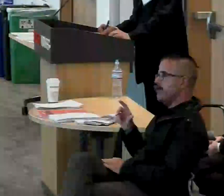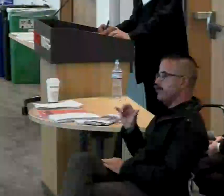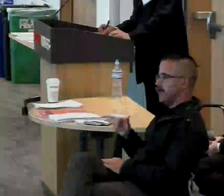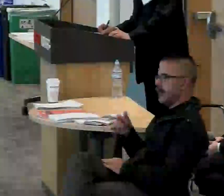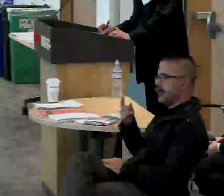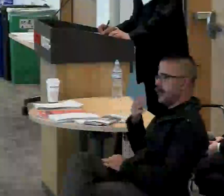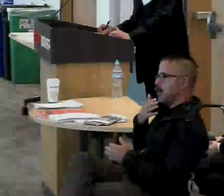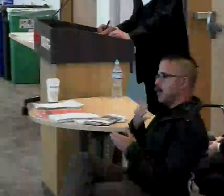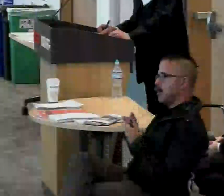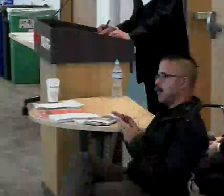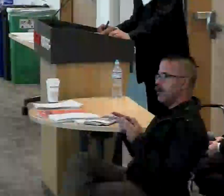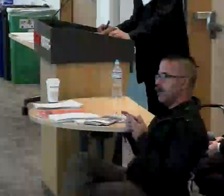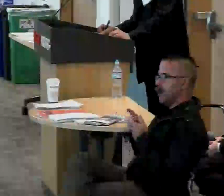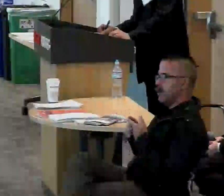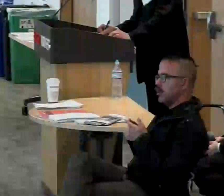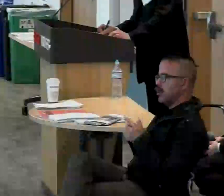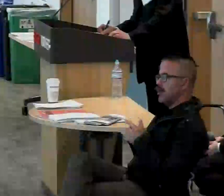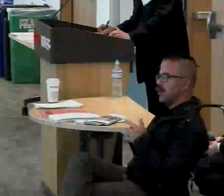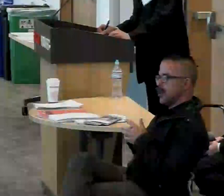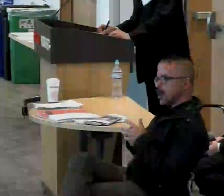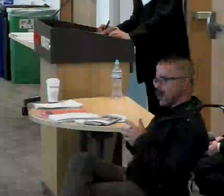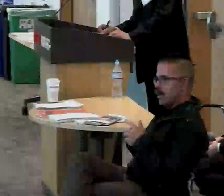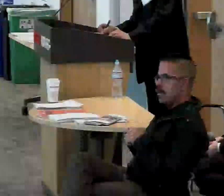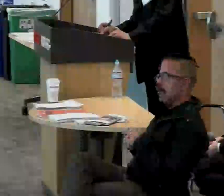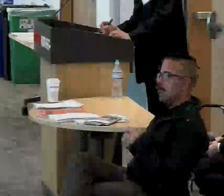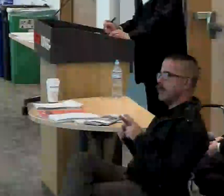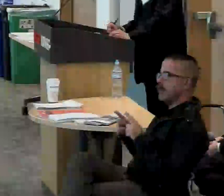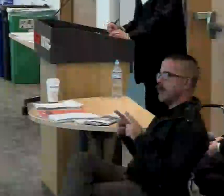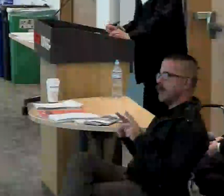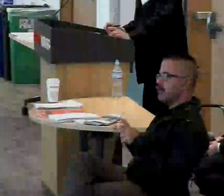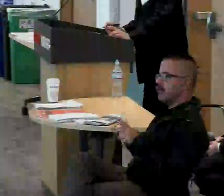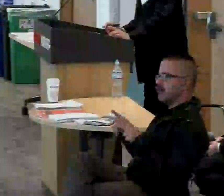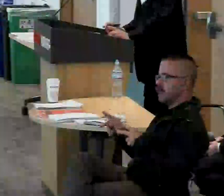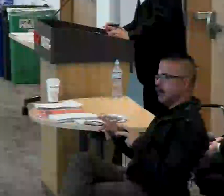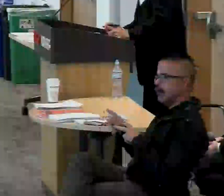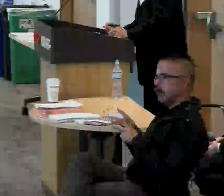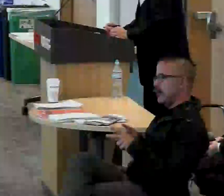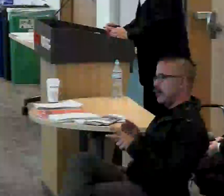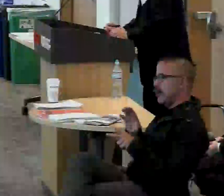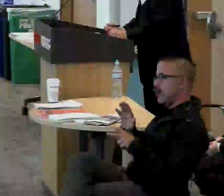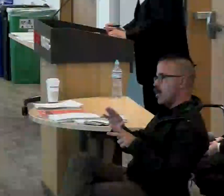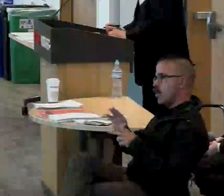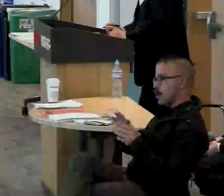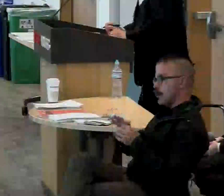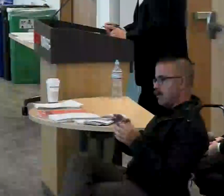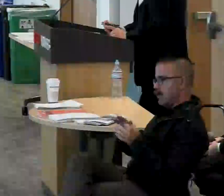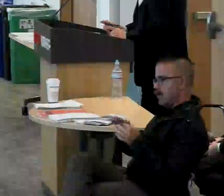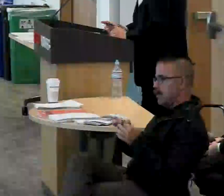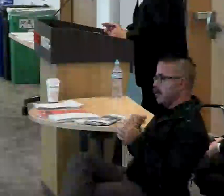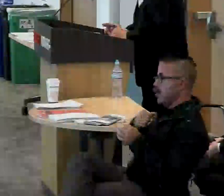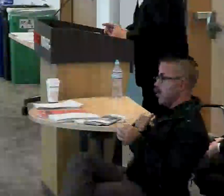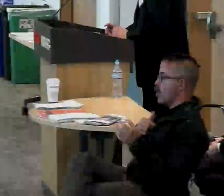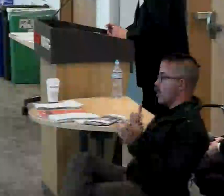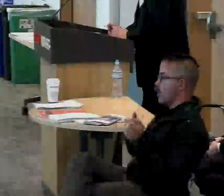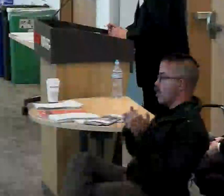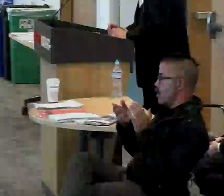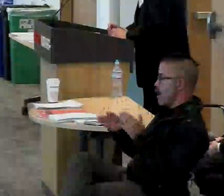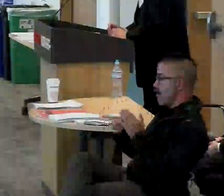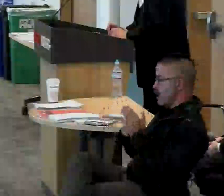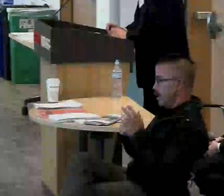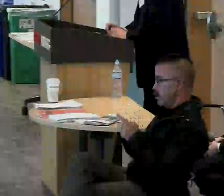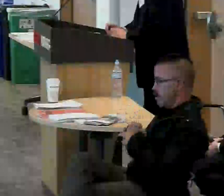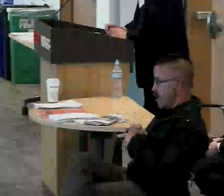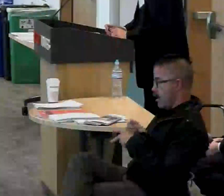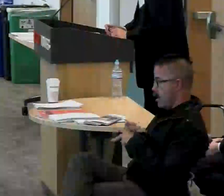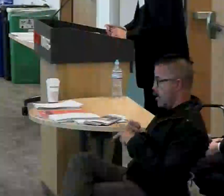to start. But just like what you were saying, echoing your sentiments, we would like to offer a product like this, but it sounds